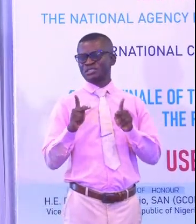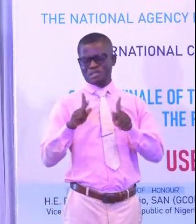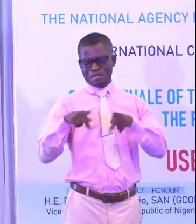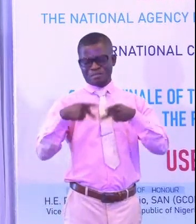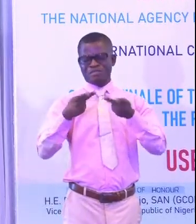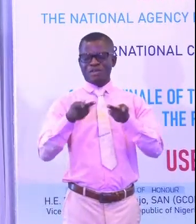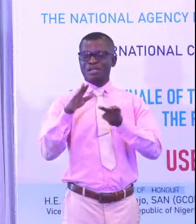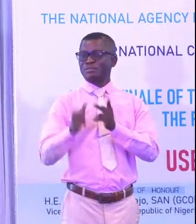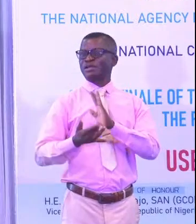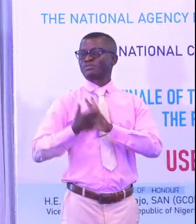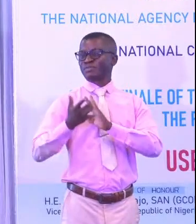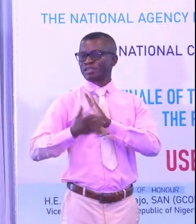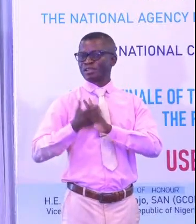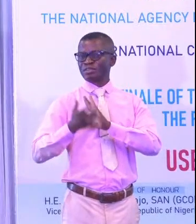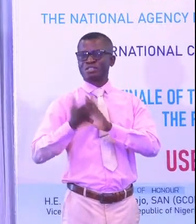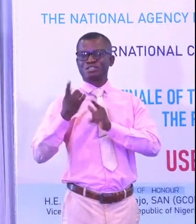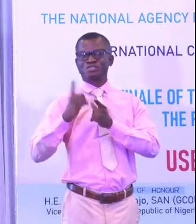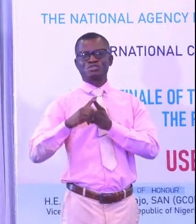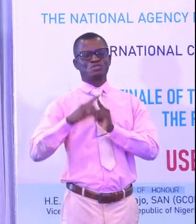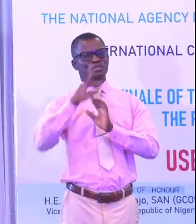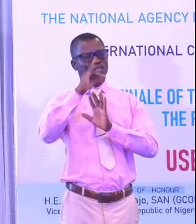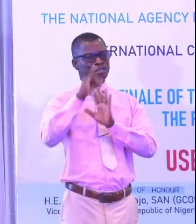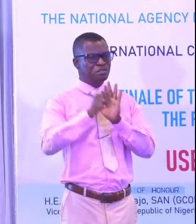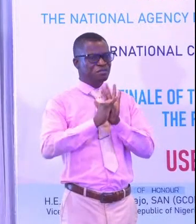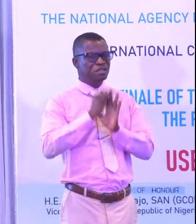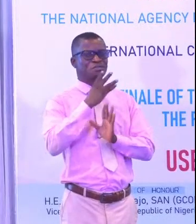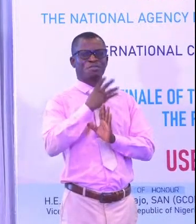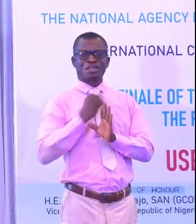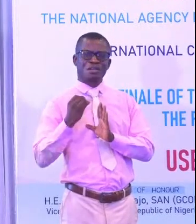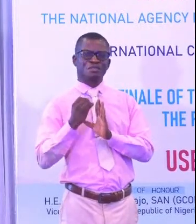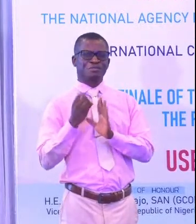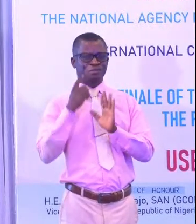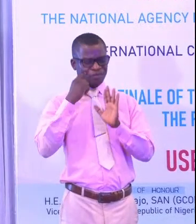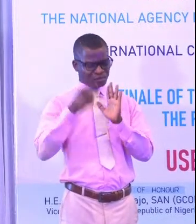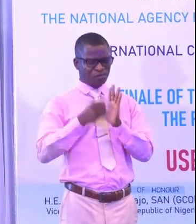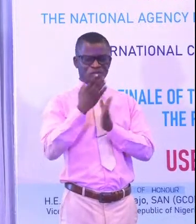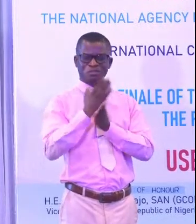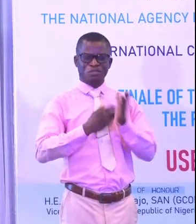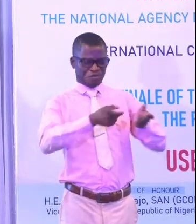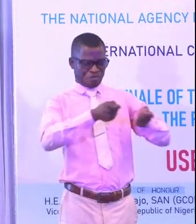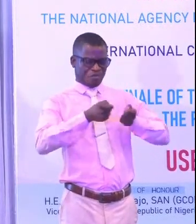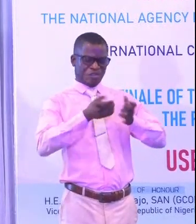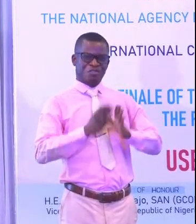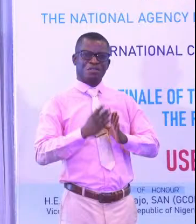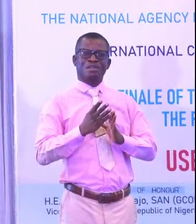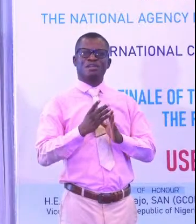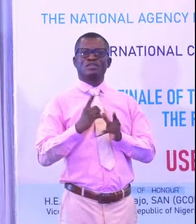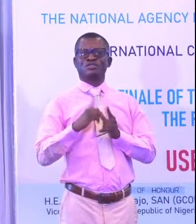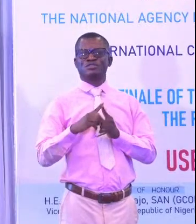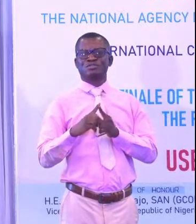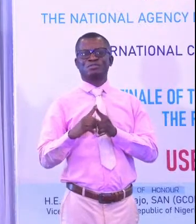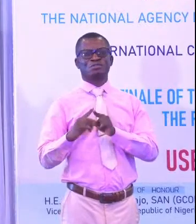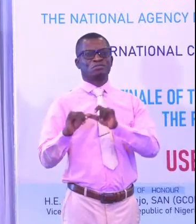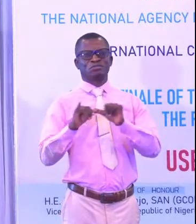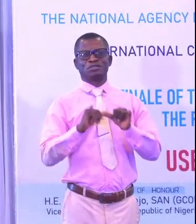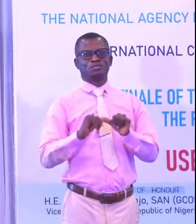by technology to identify and trace traffickers and recruiters has to remain a central part of our